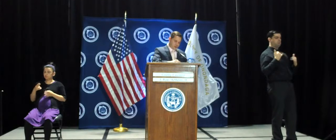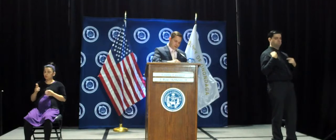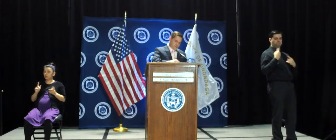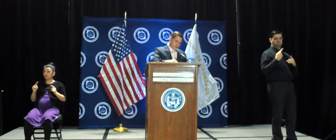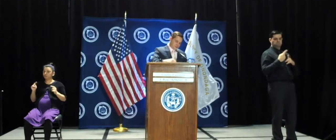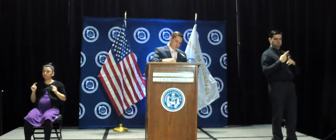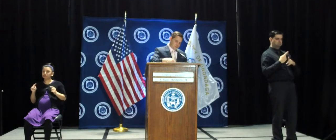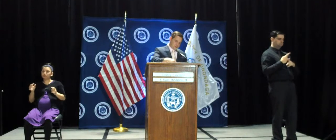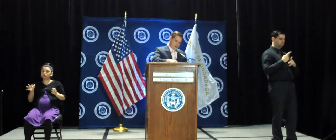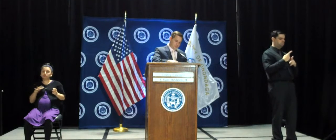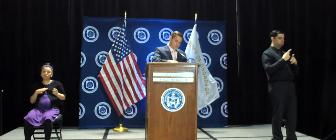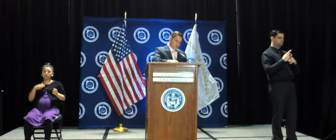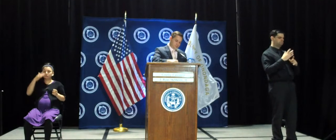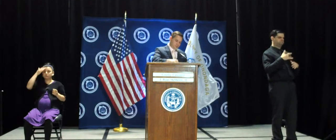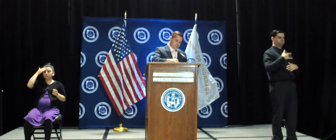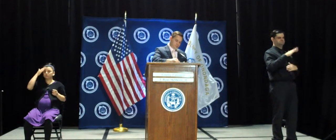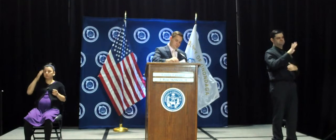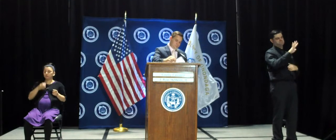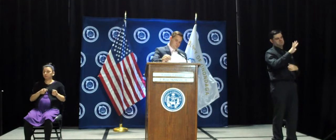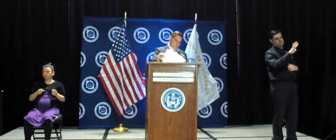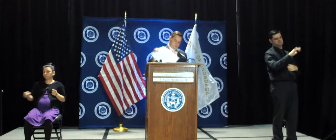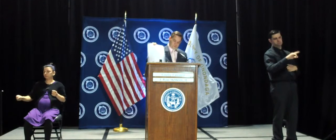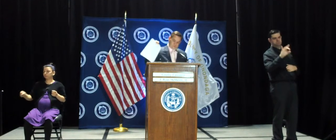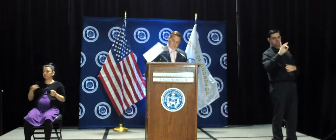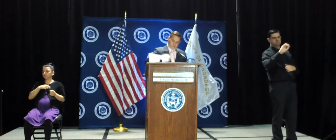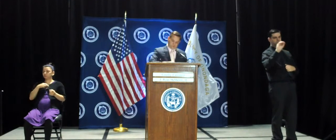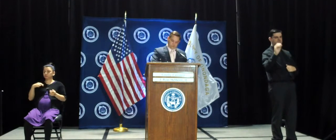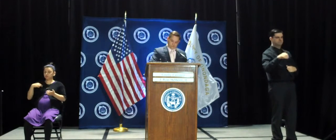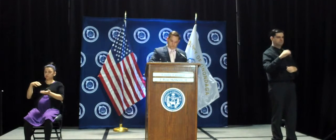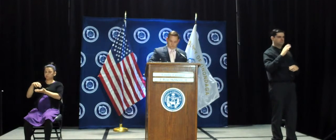how many active cases do we got?